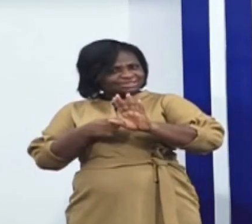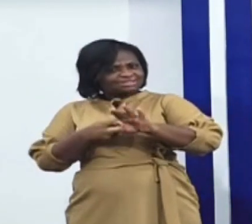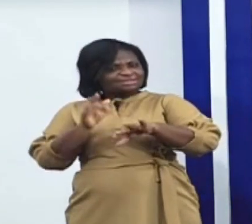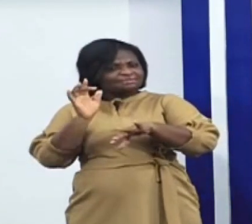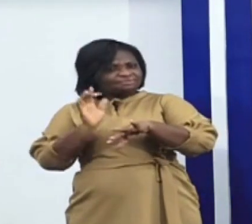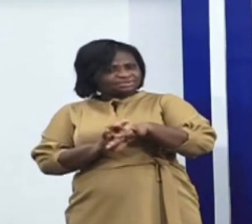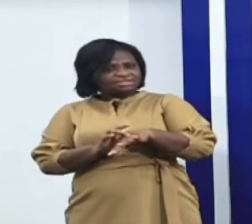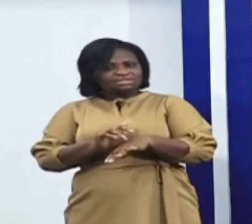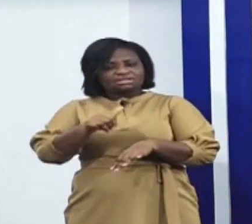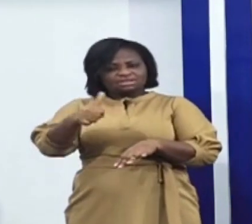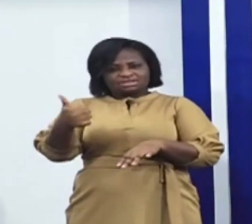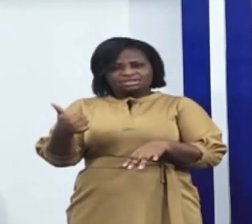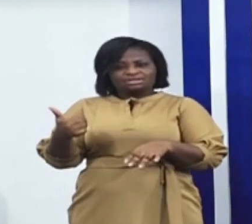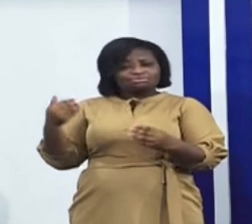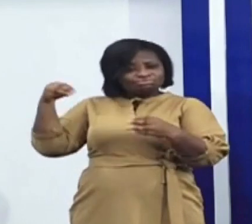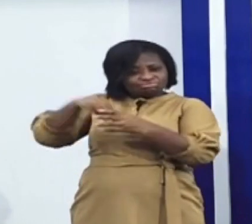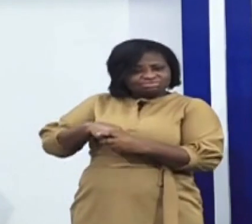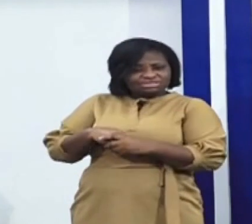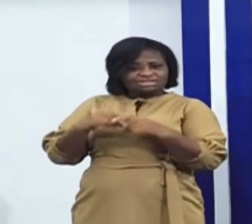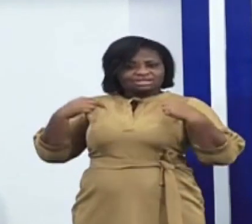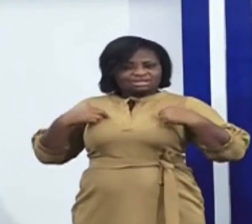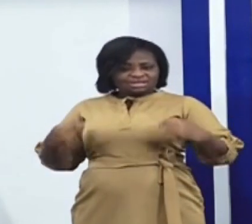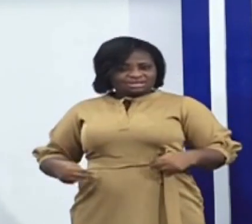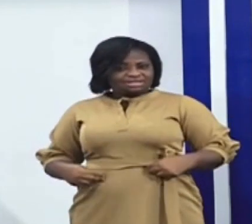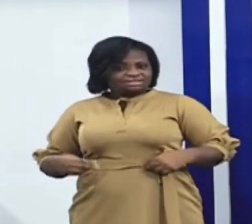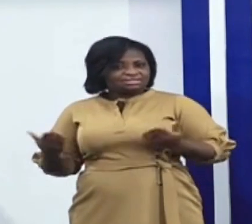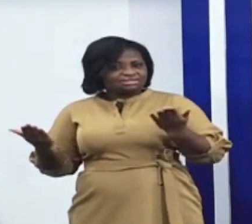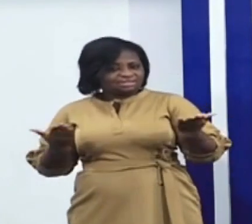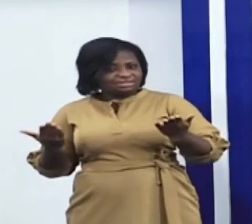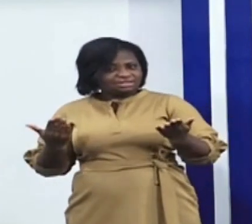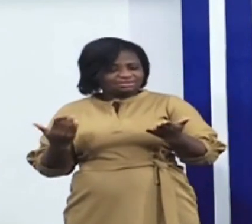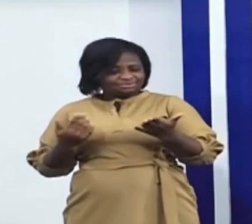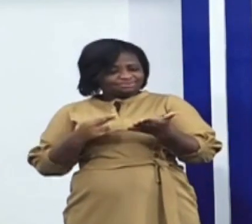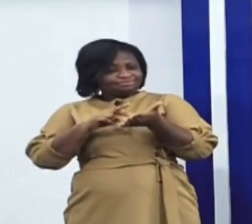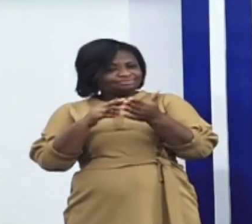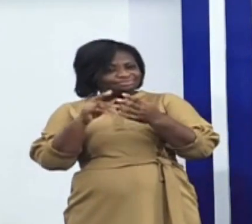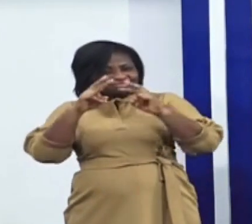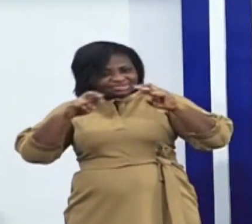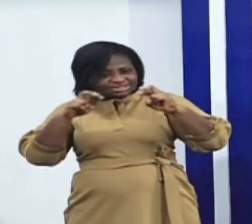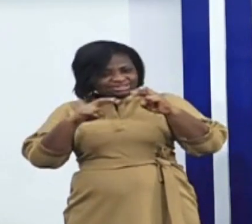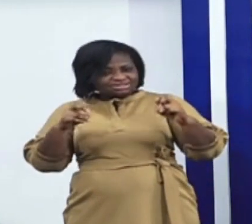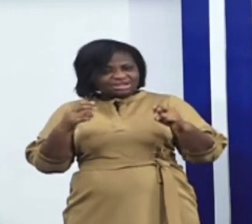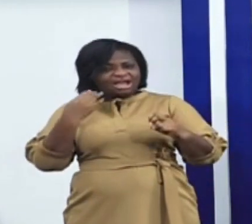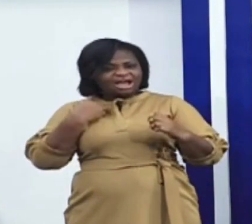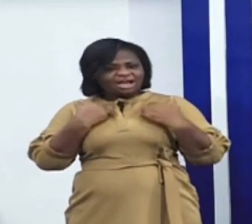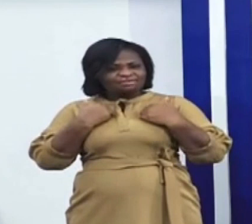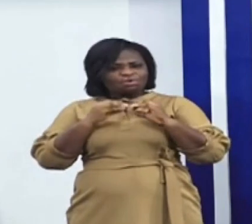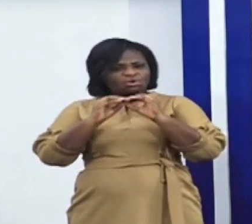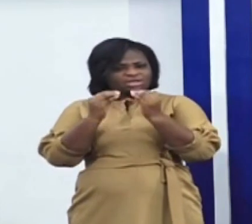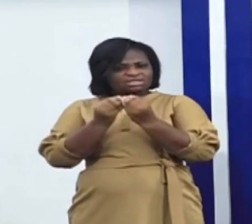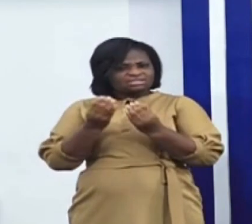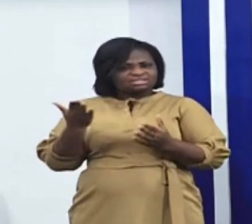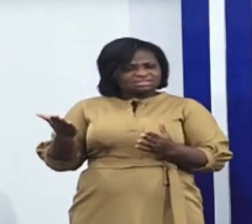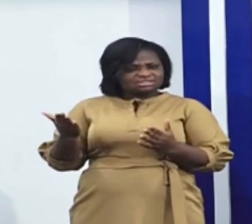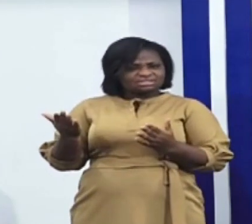sectors, including the health sector. At the last first quarter of our review, we have had immunization services coverage